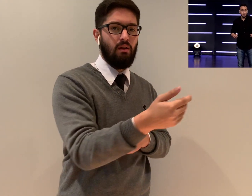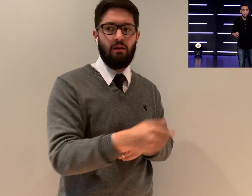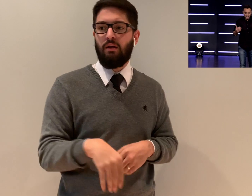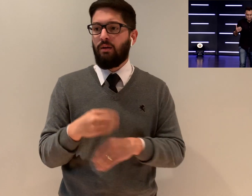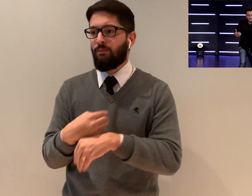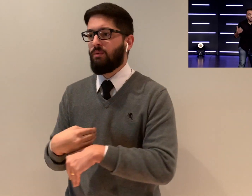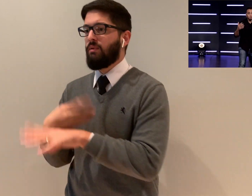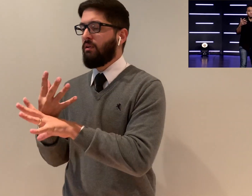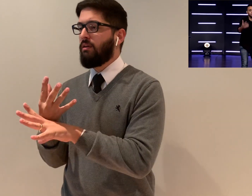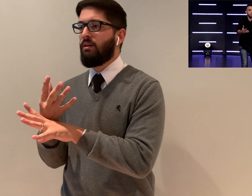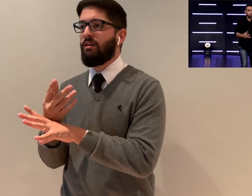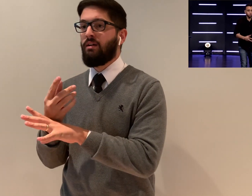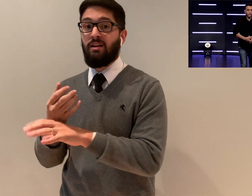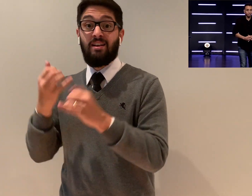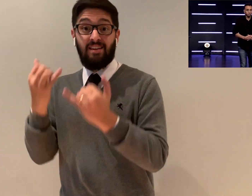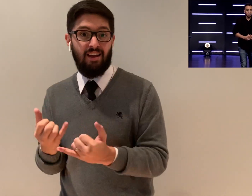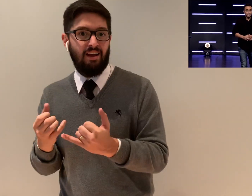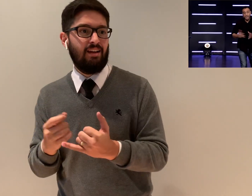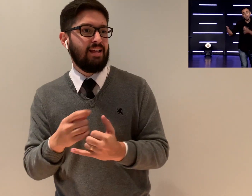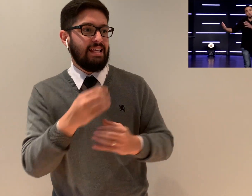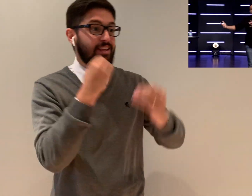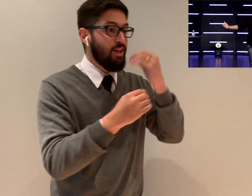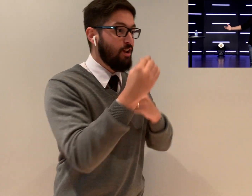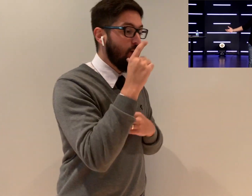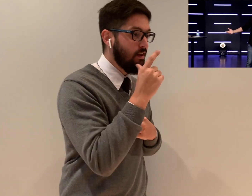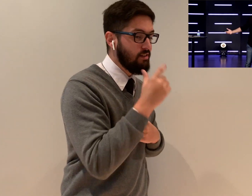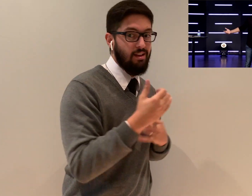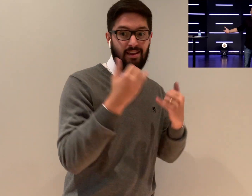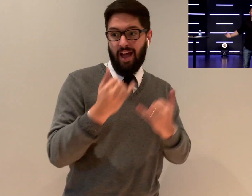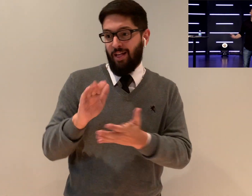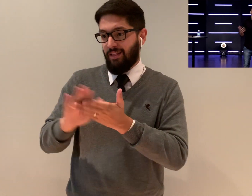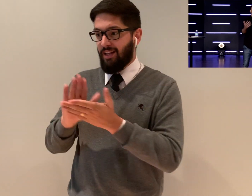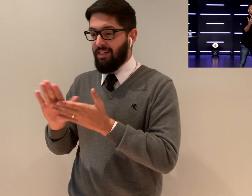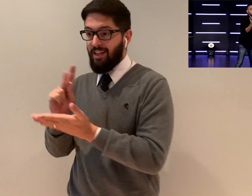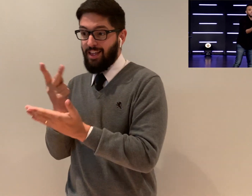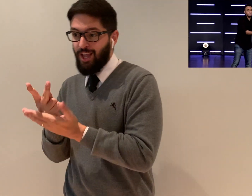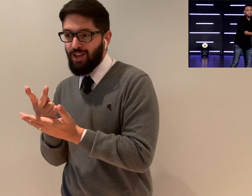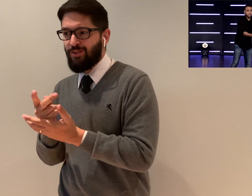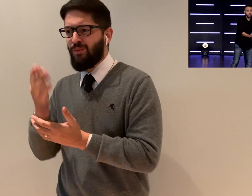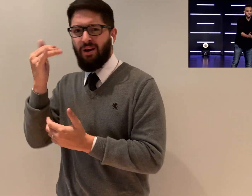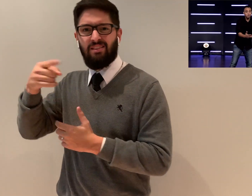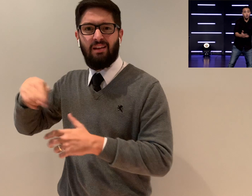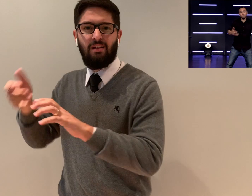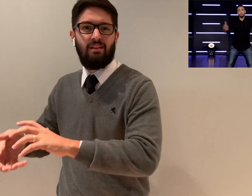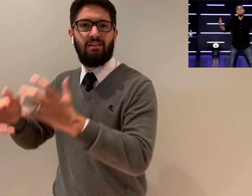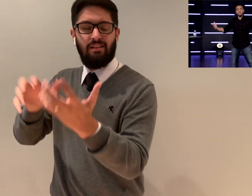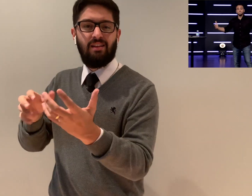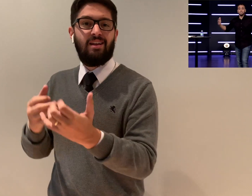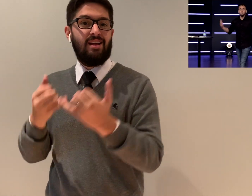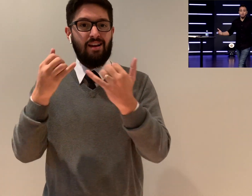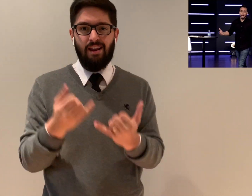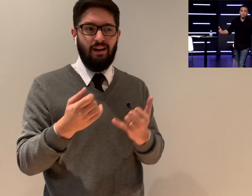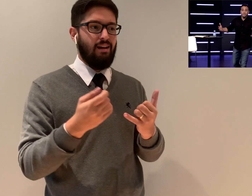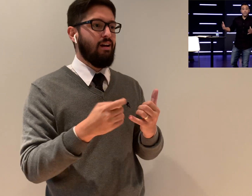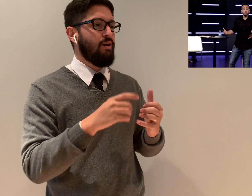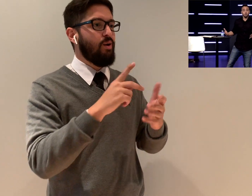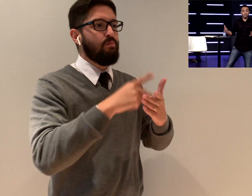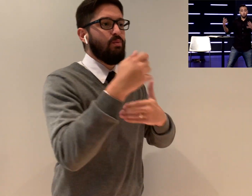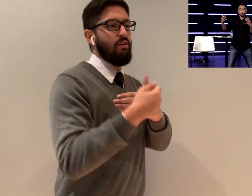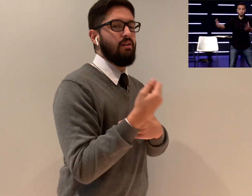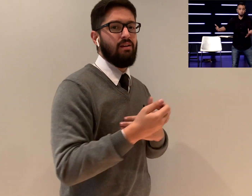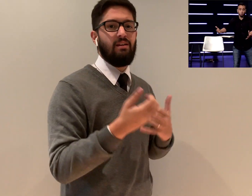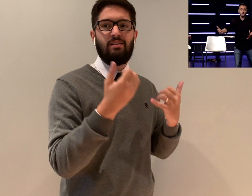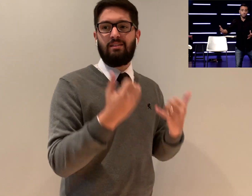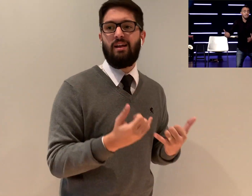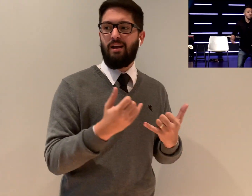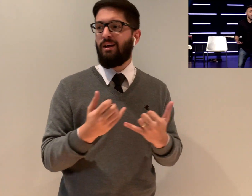other. And get on this video chat. Now you have to eat lunch. Now I have to clean the kitchen from the mess that you made. Now you gotta